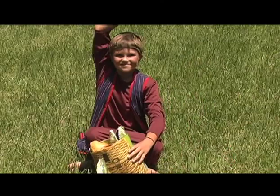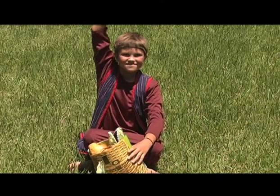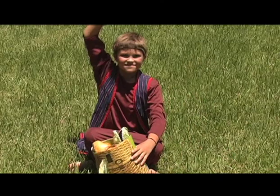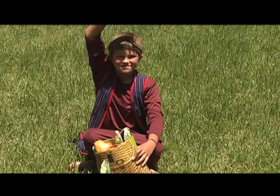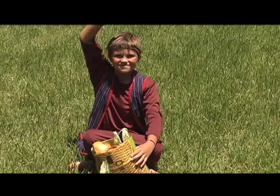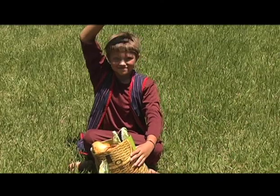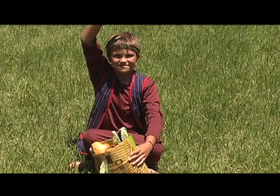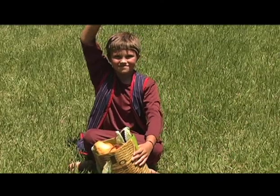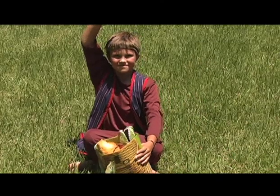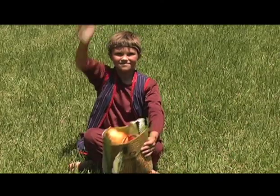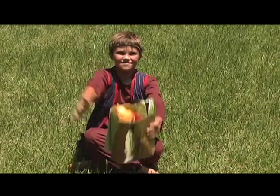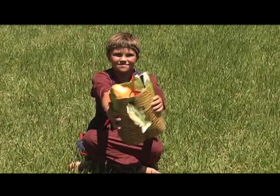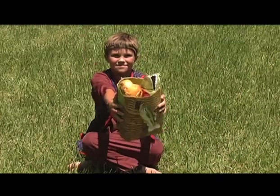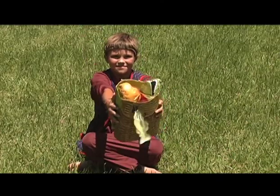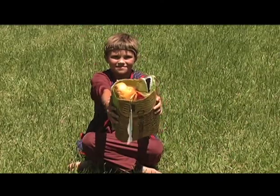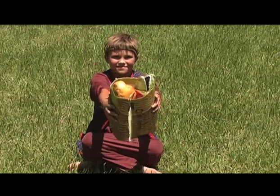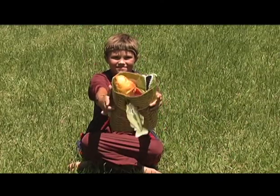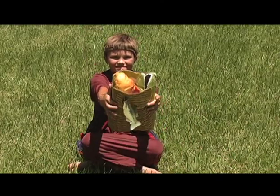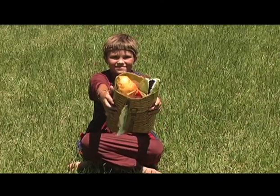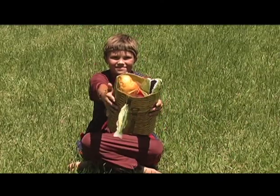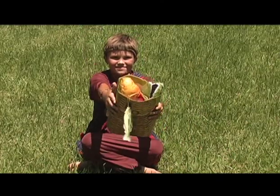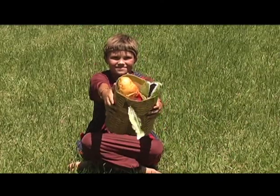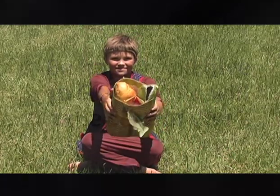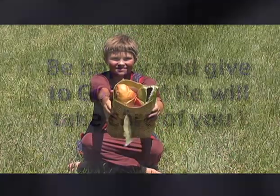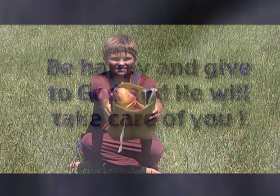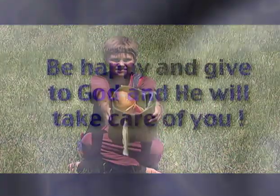God. Hey, I want to give. I want to share.